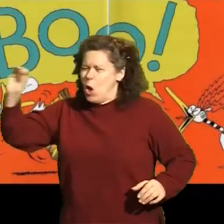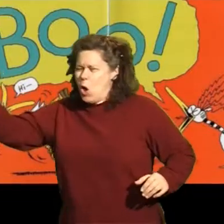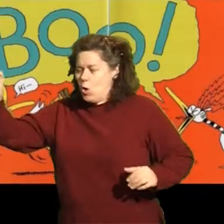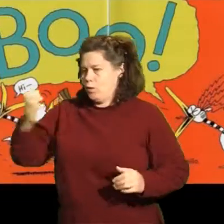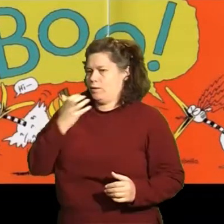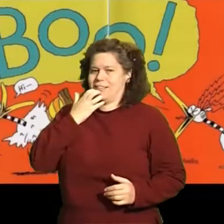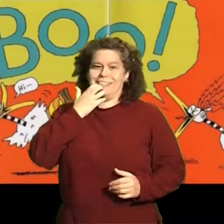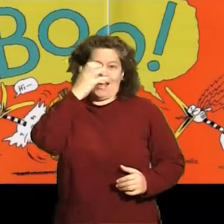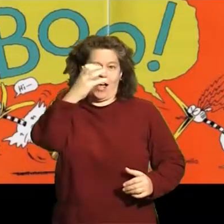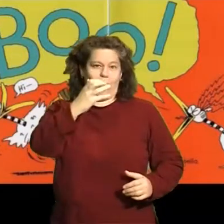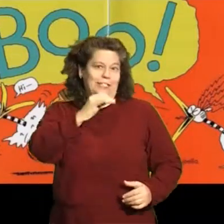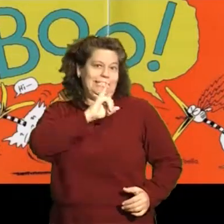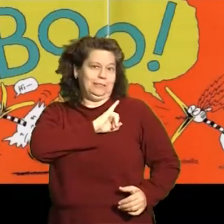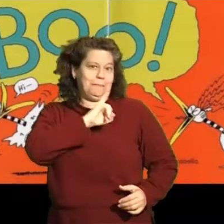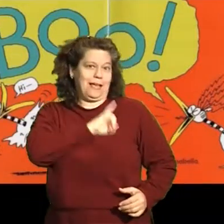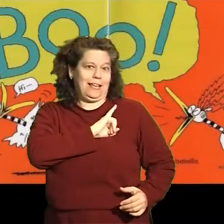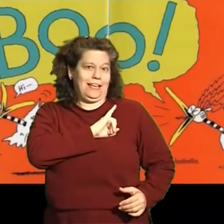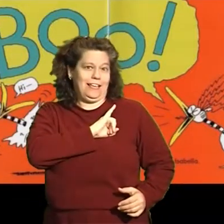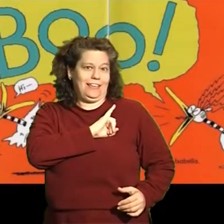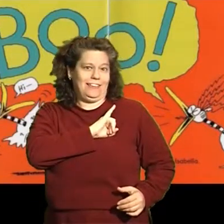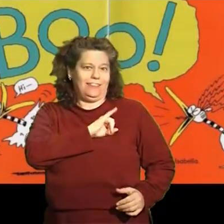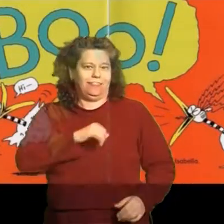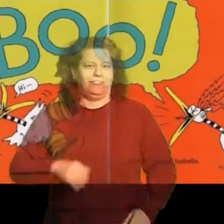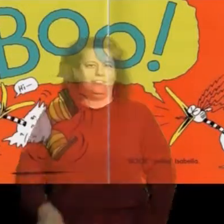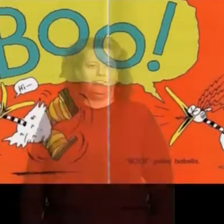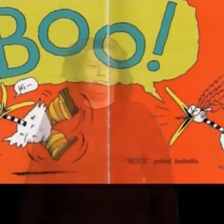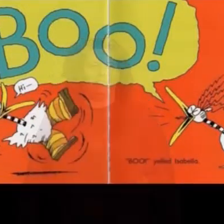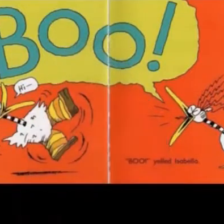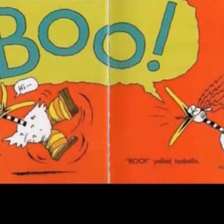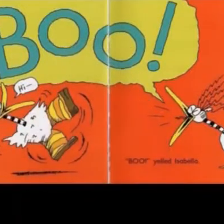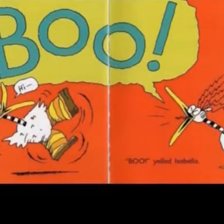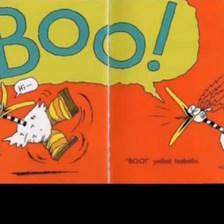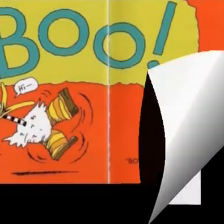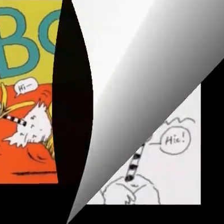"Boo!" yelled Isabella.